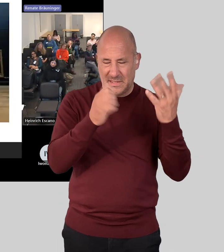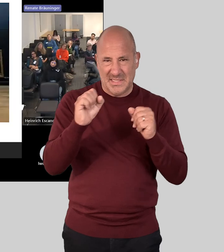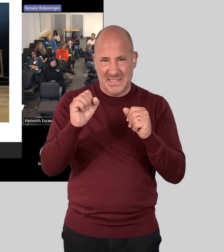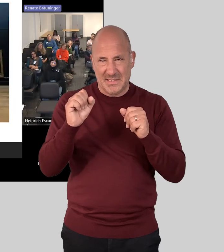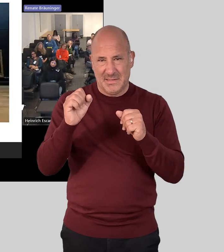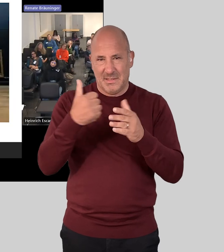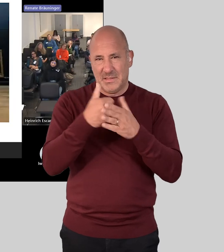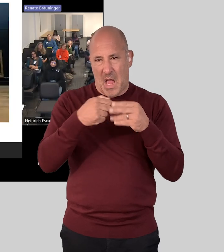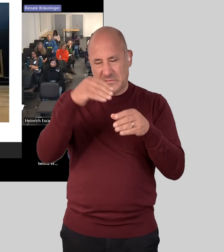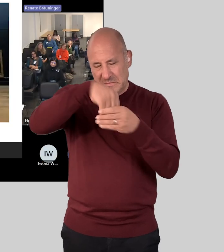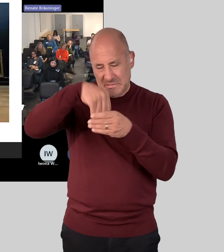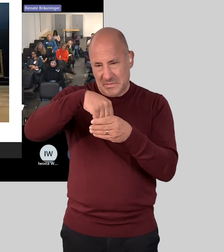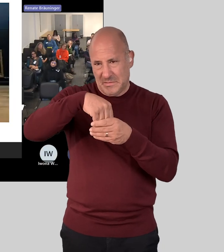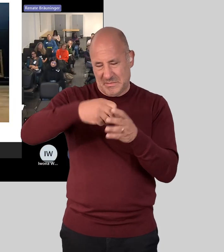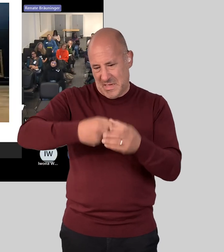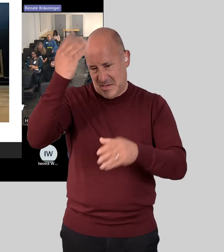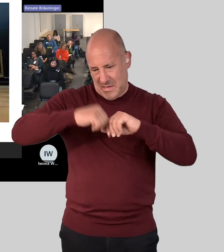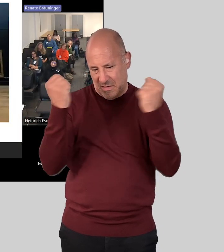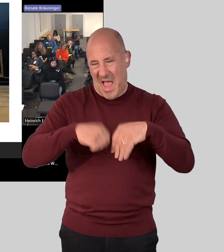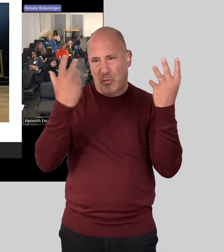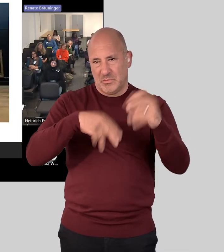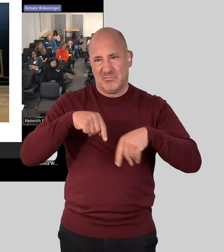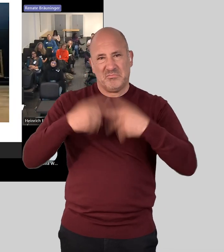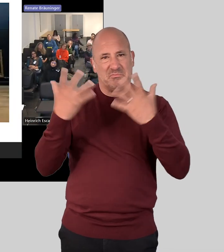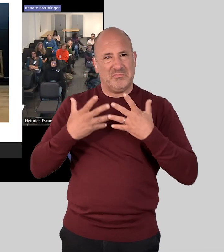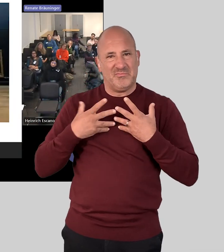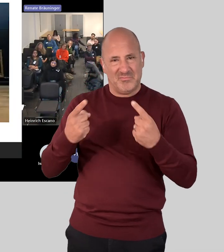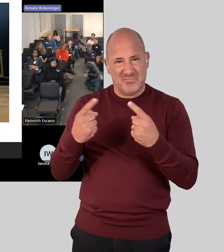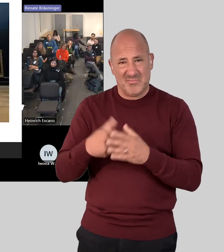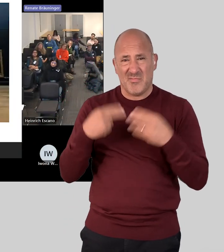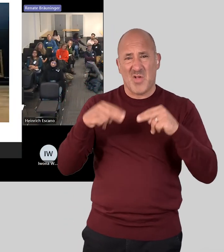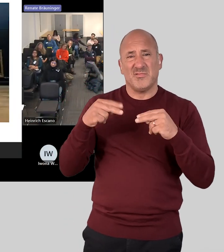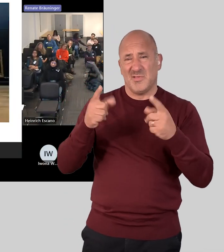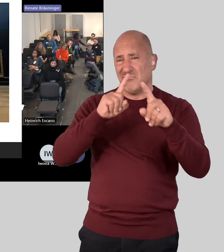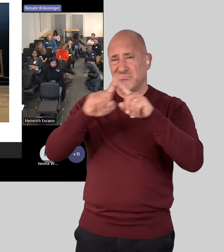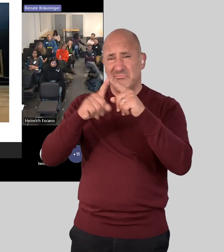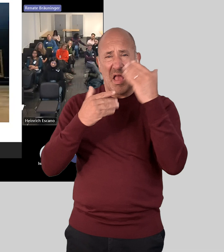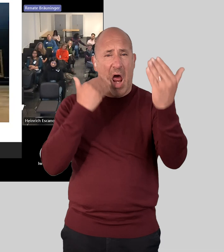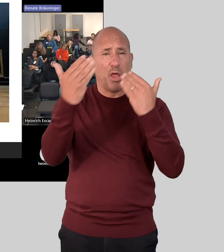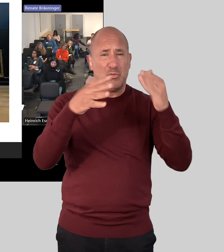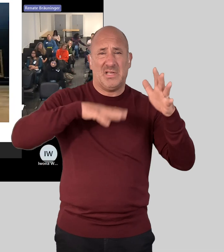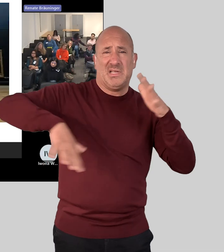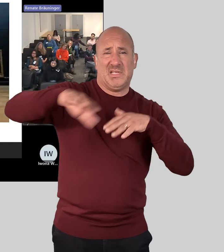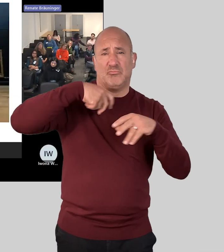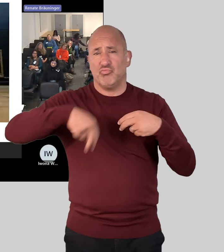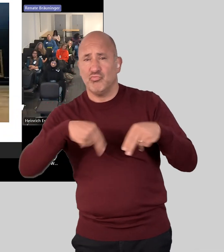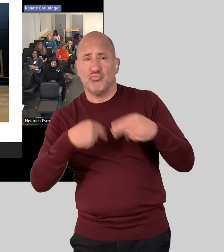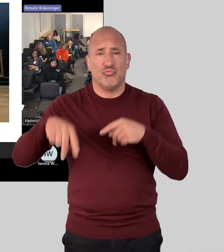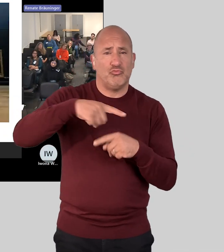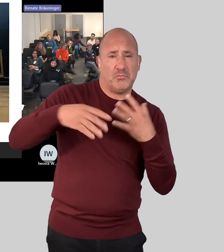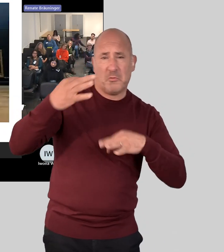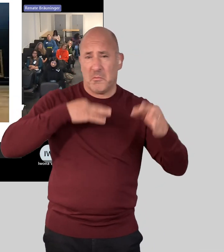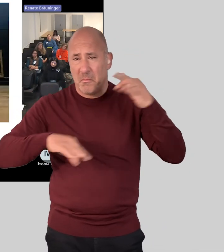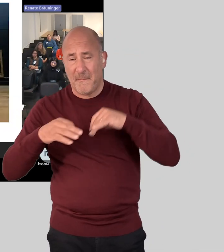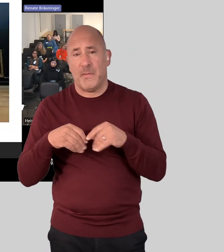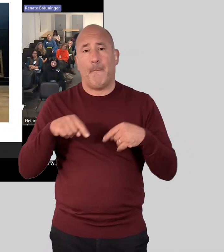So she takes dance out of the black box, which we have since the 1960s. Dancers walk through the Louvre at different